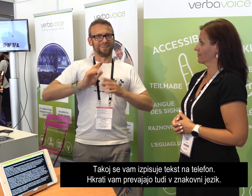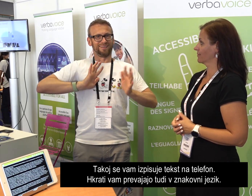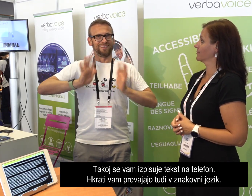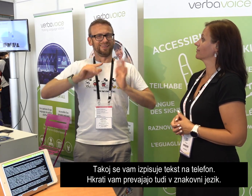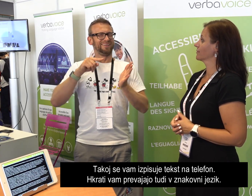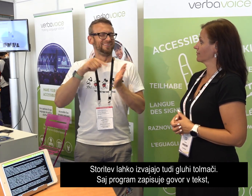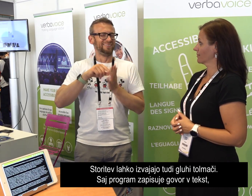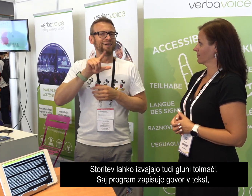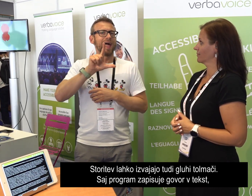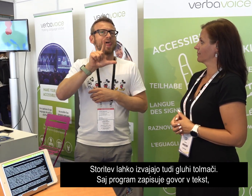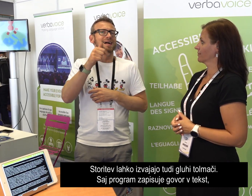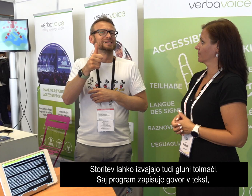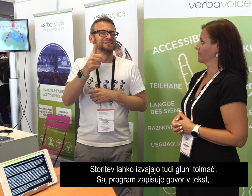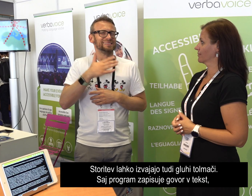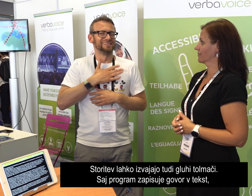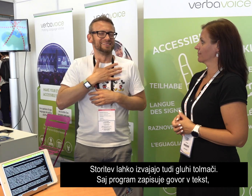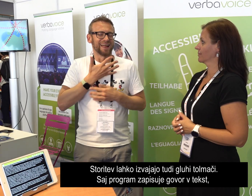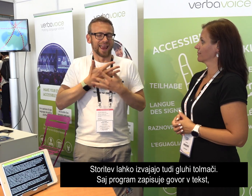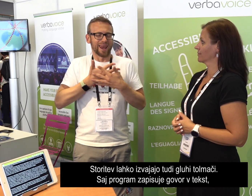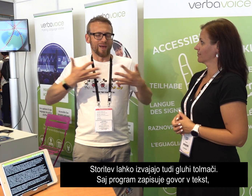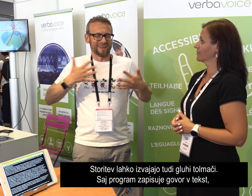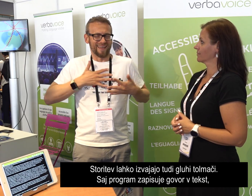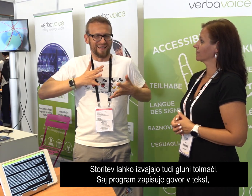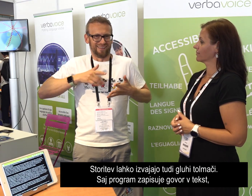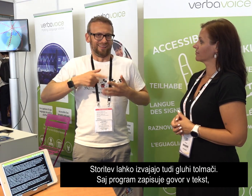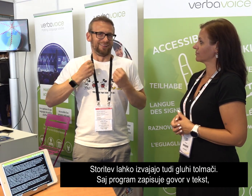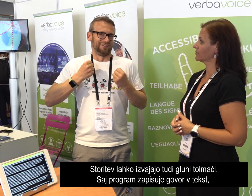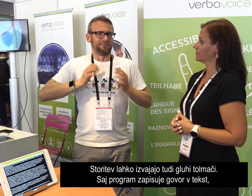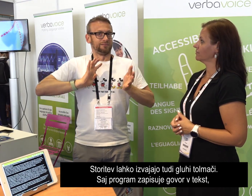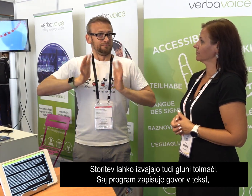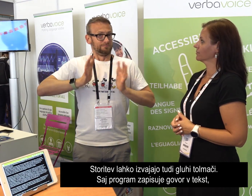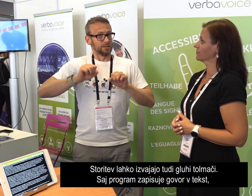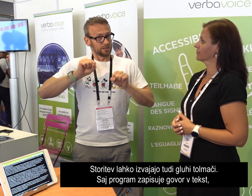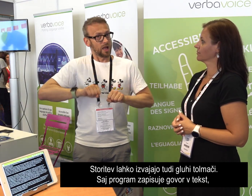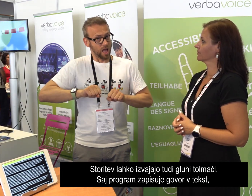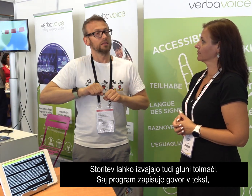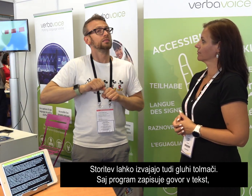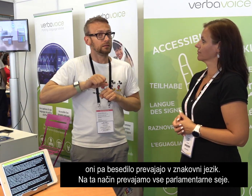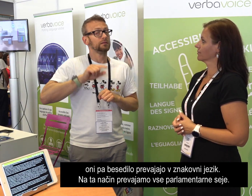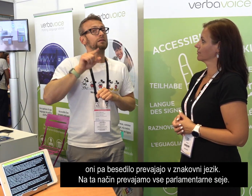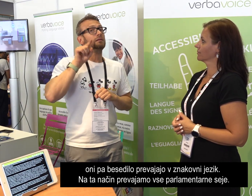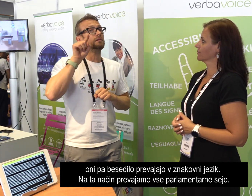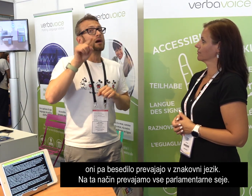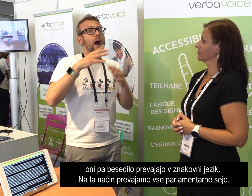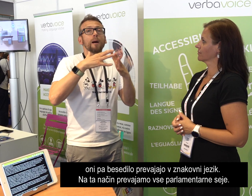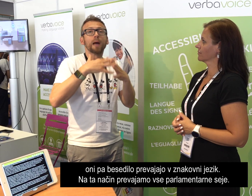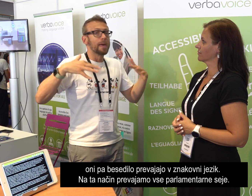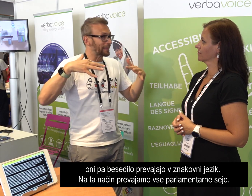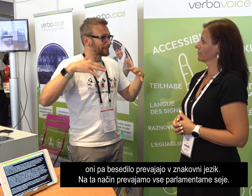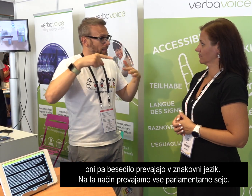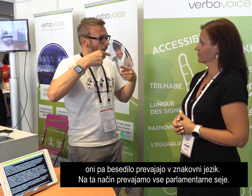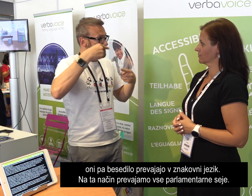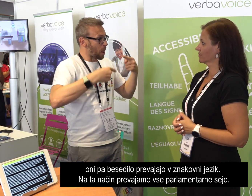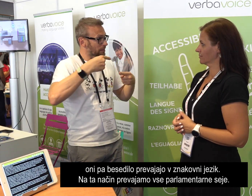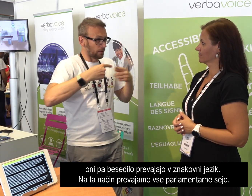see the subtitles live. What the